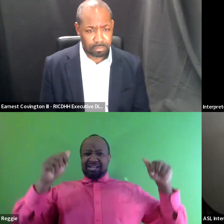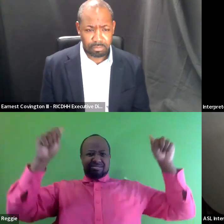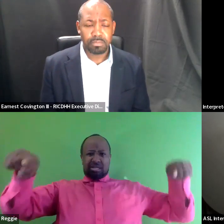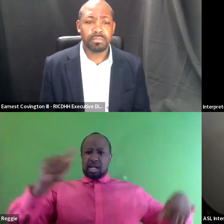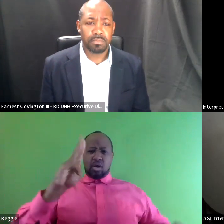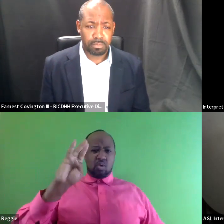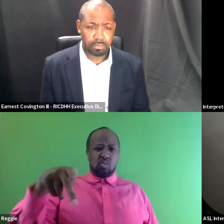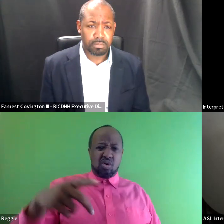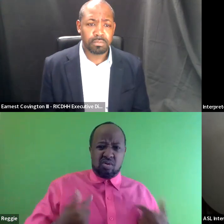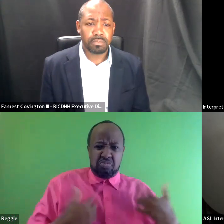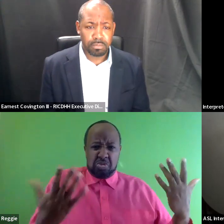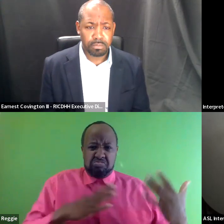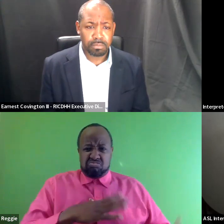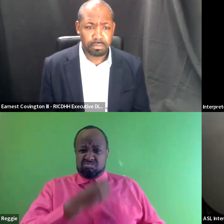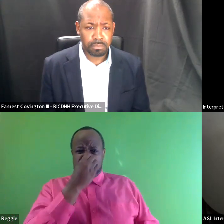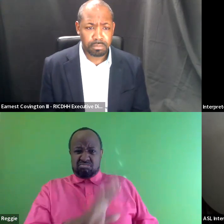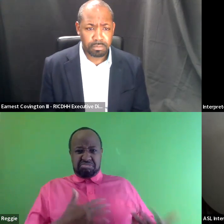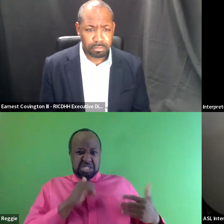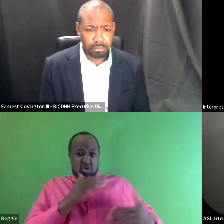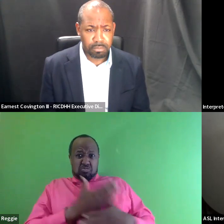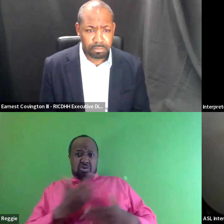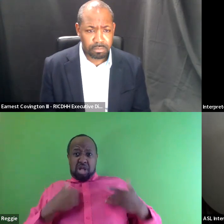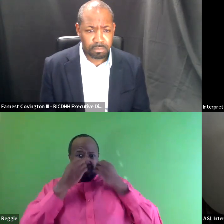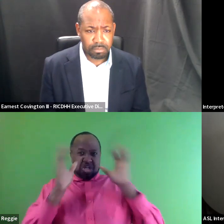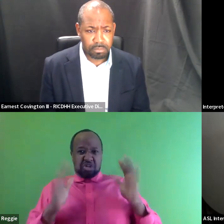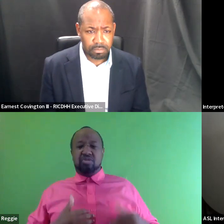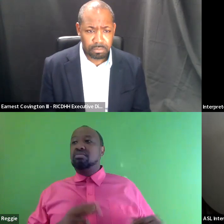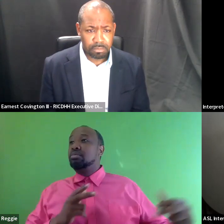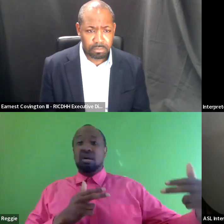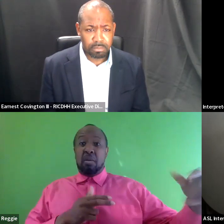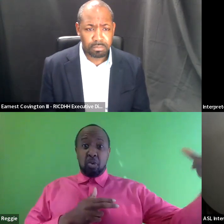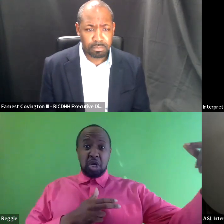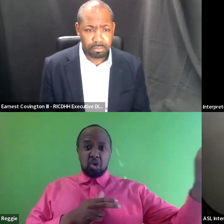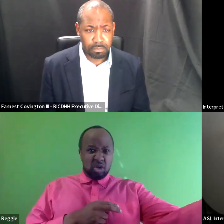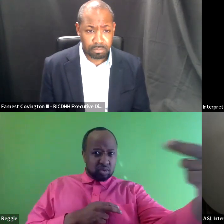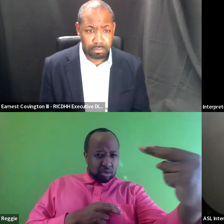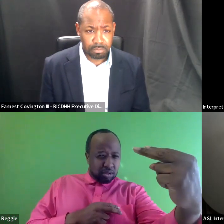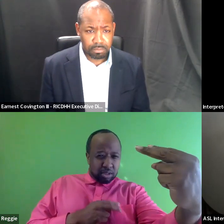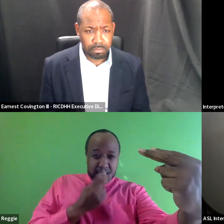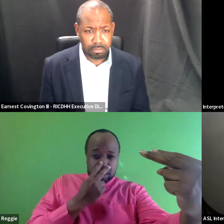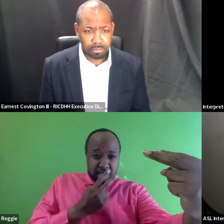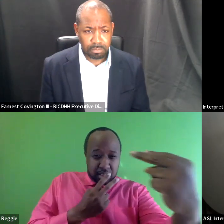someone pretty young had a big sign that said Trump. I don't care. It doesn't bother me.